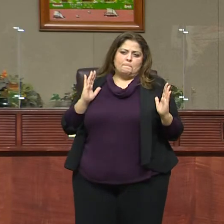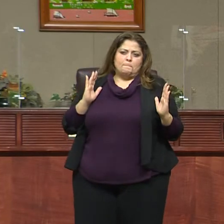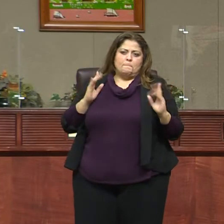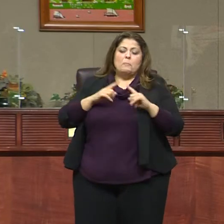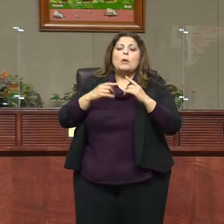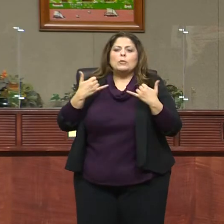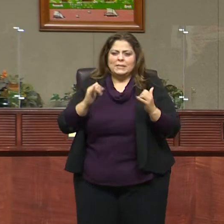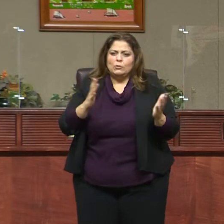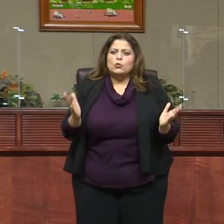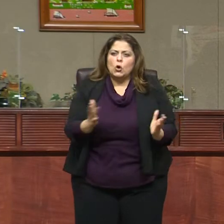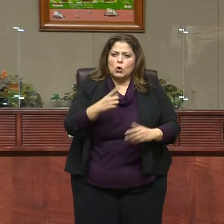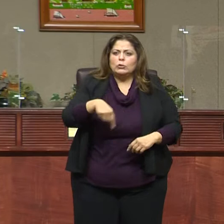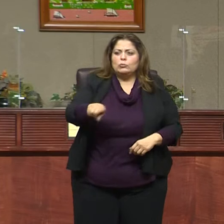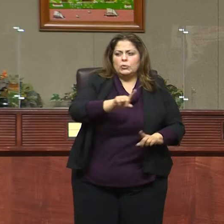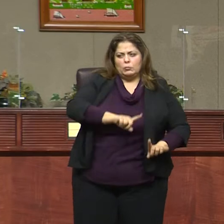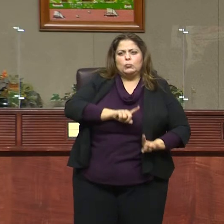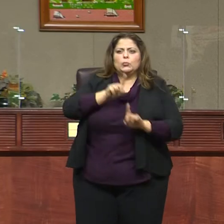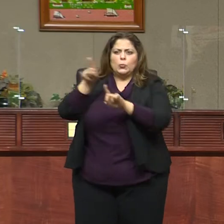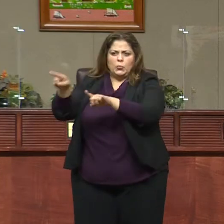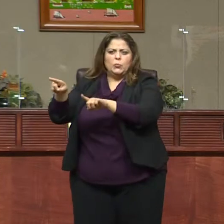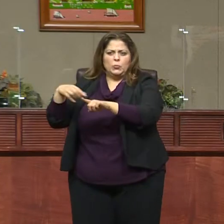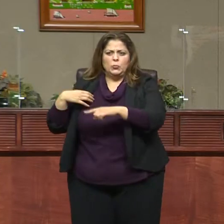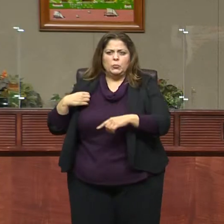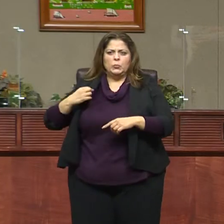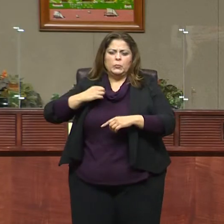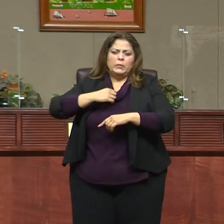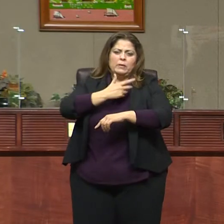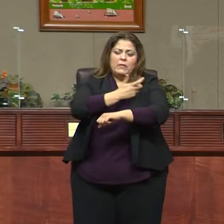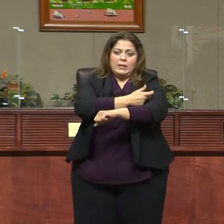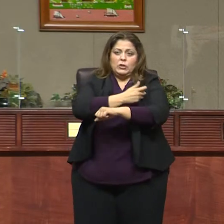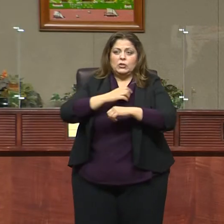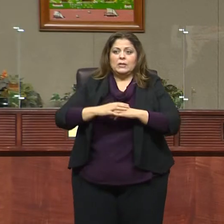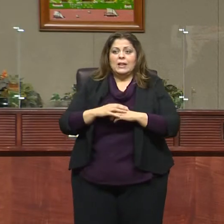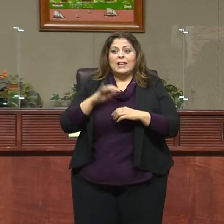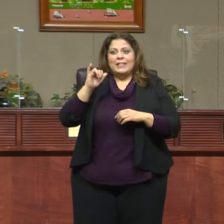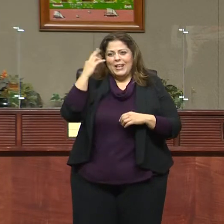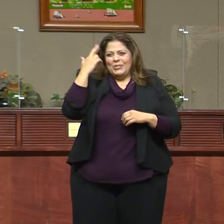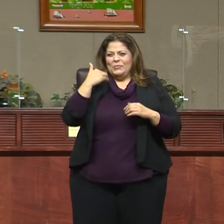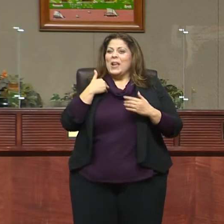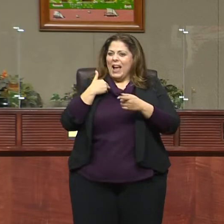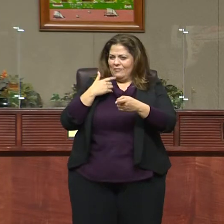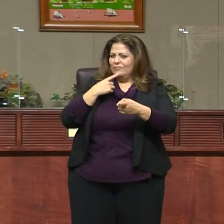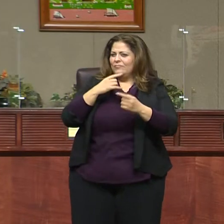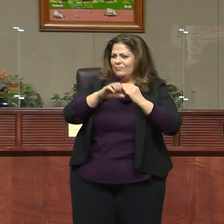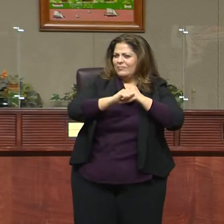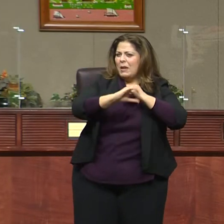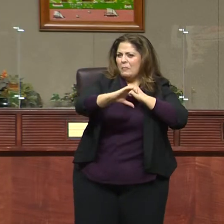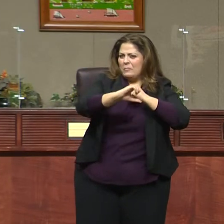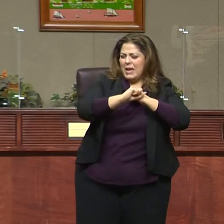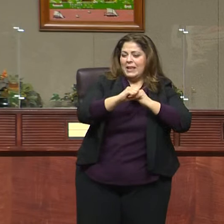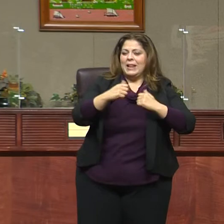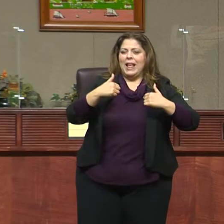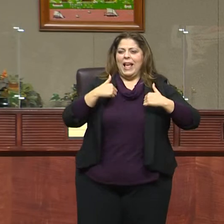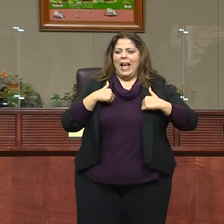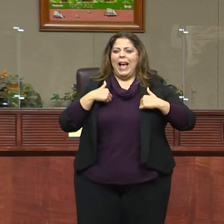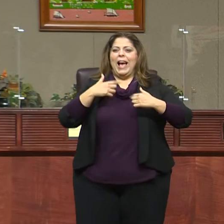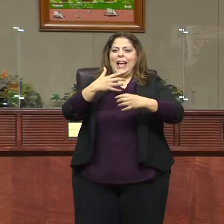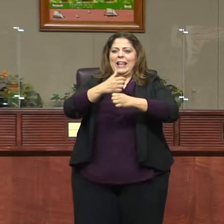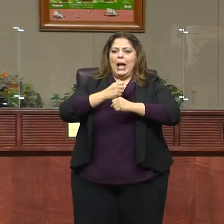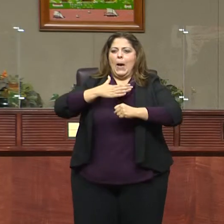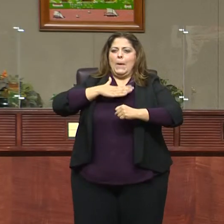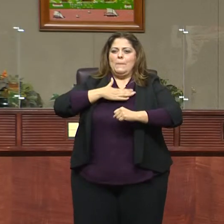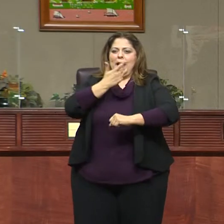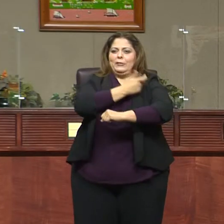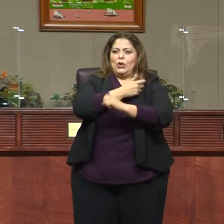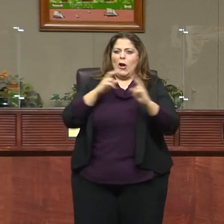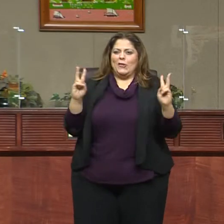get vaccinated. That's why we have done the I Got My Shot campaign. But also, even